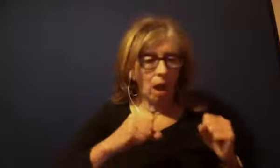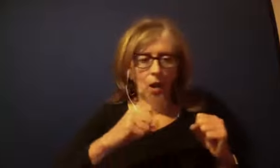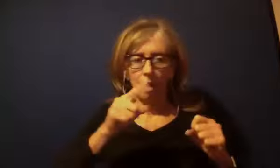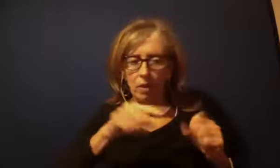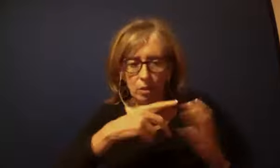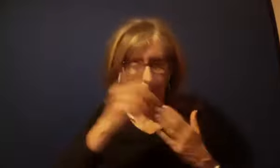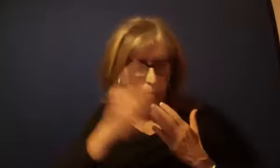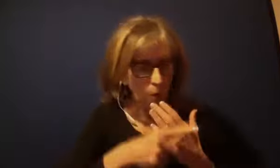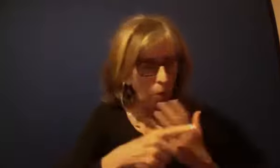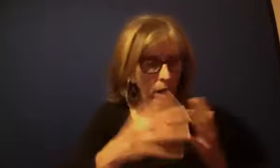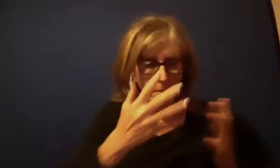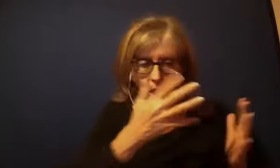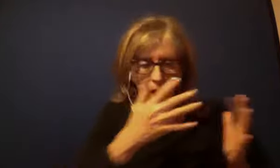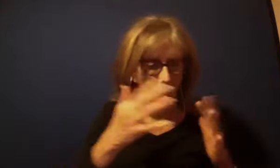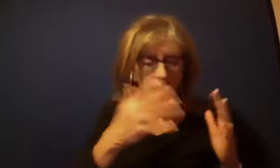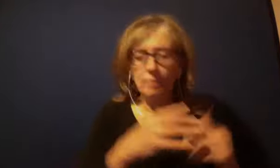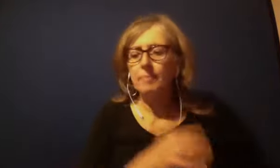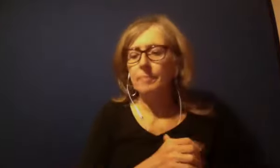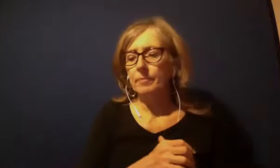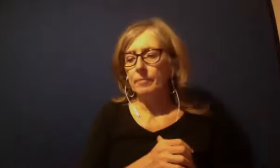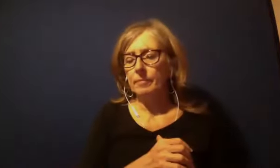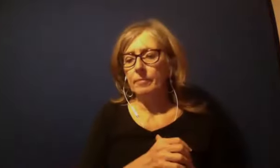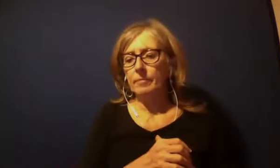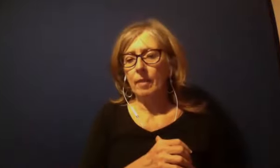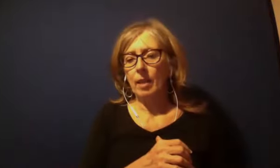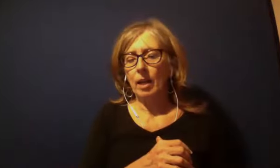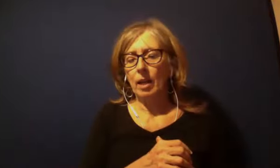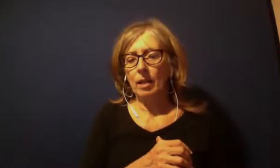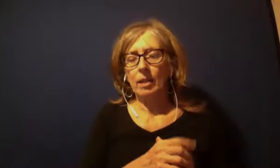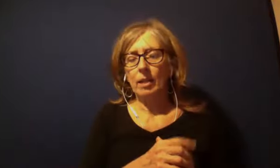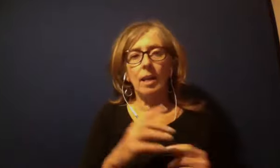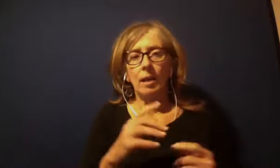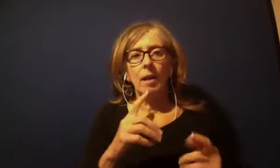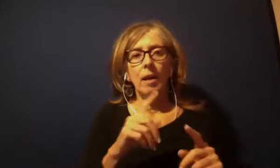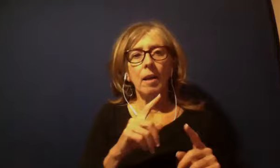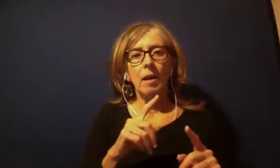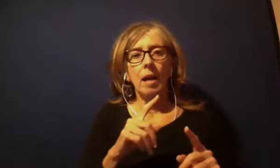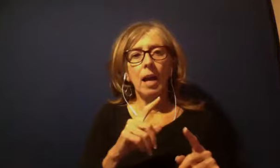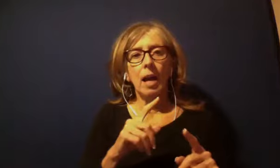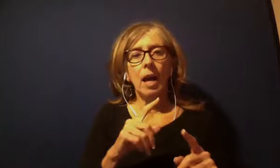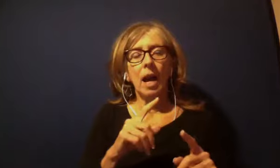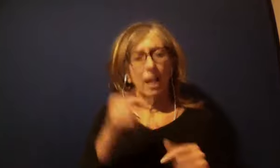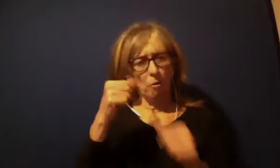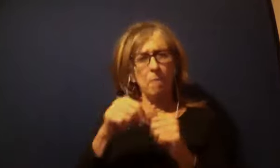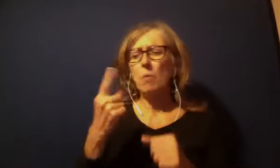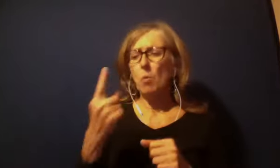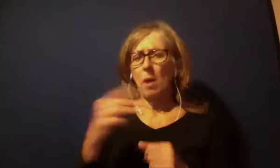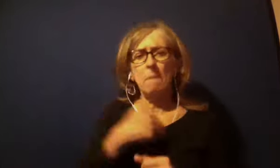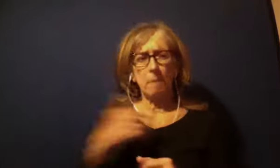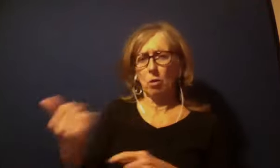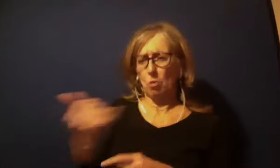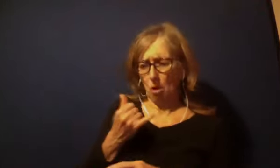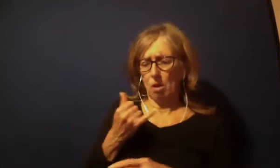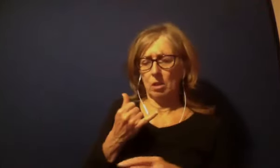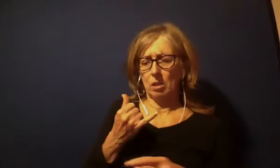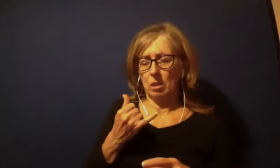program, which I don't believe comes to sort of much later on. But that's my big experience of it. And one of the members had called me, and instantly I was